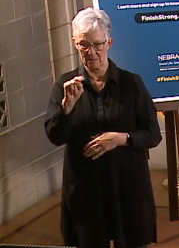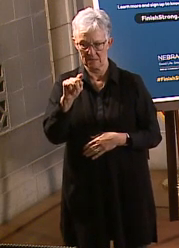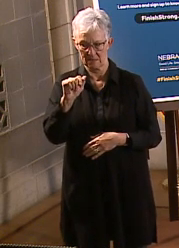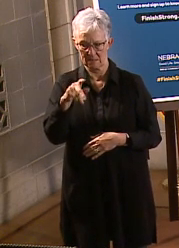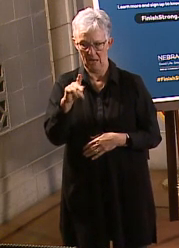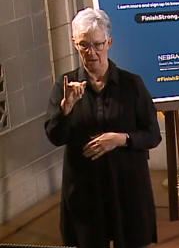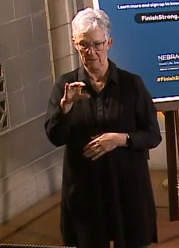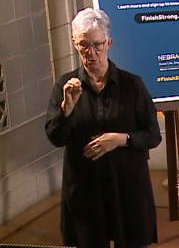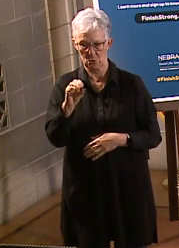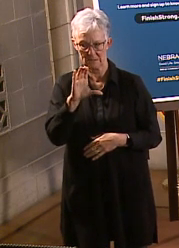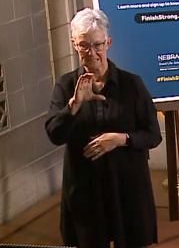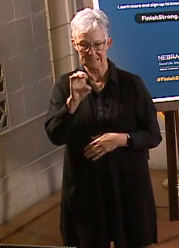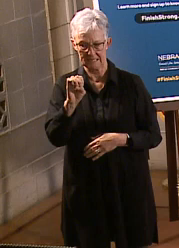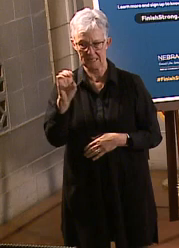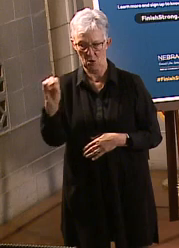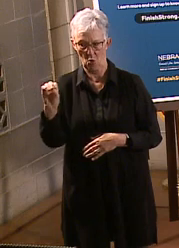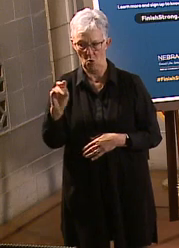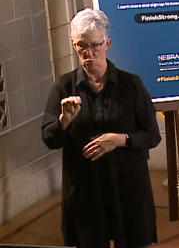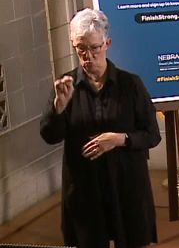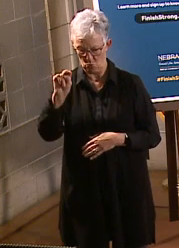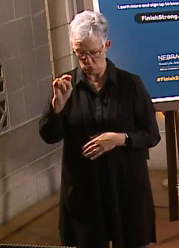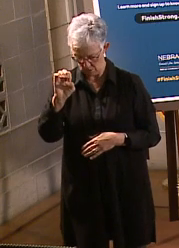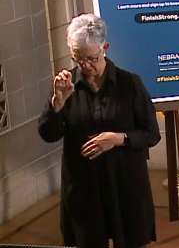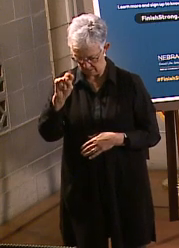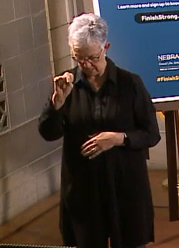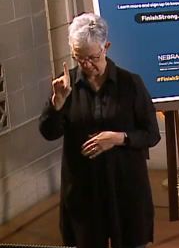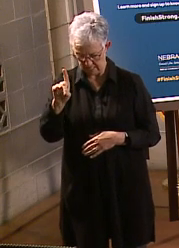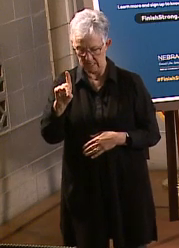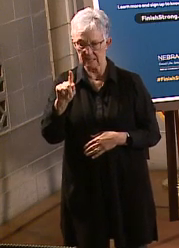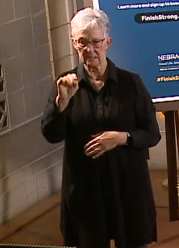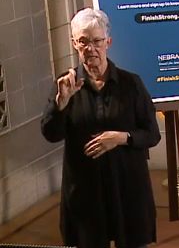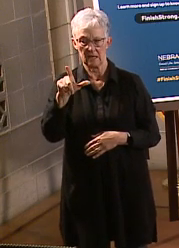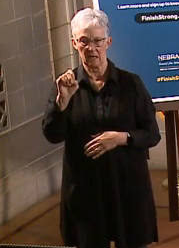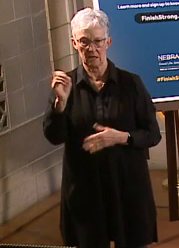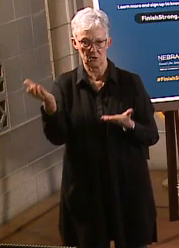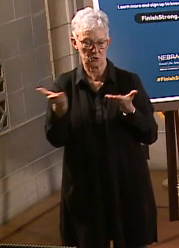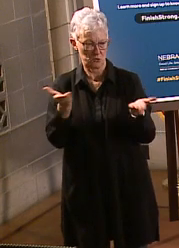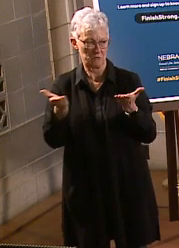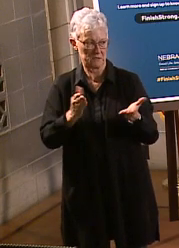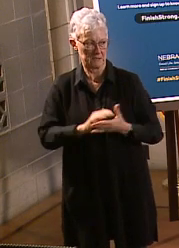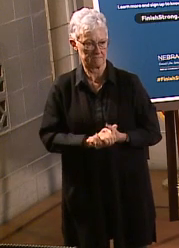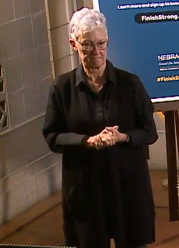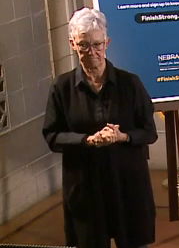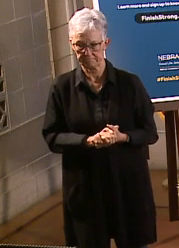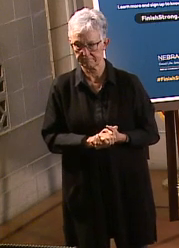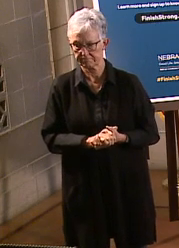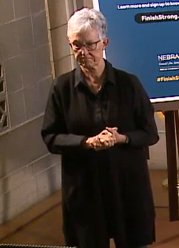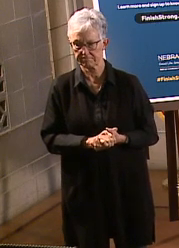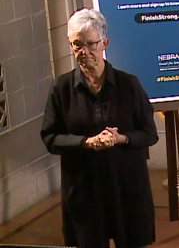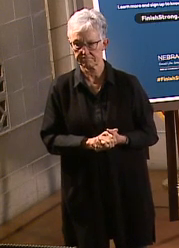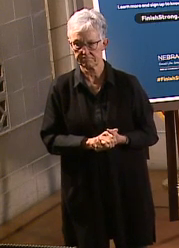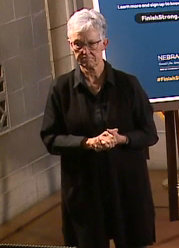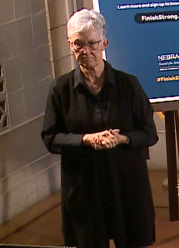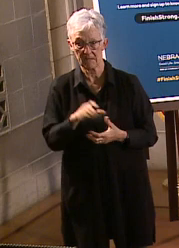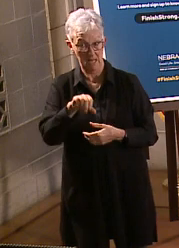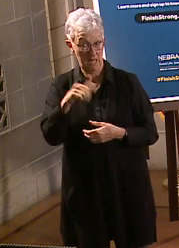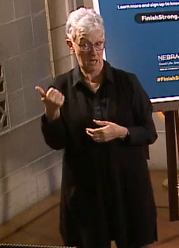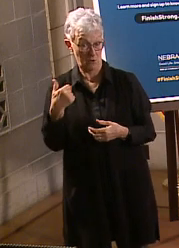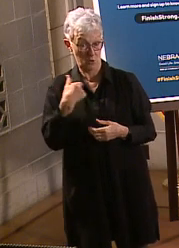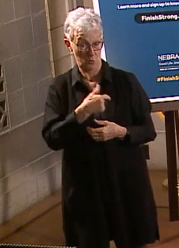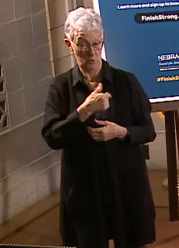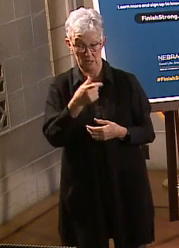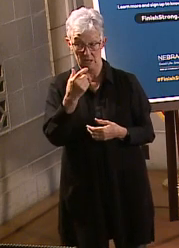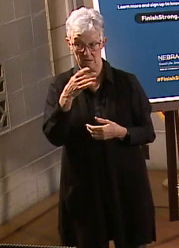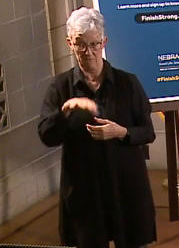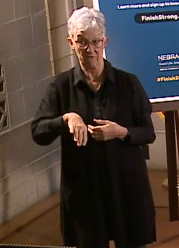Teleservices. Let's see. So a couple things. One of the things that we know also is that Johnson & Johnson